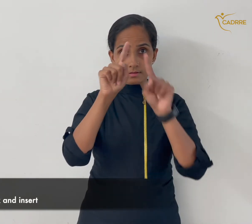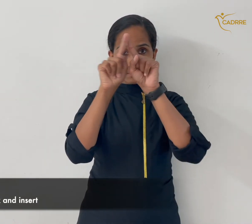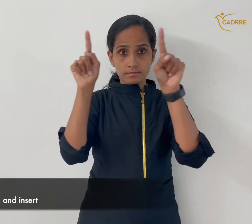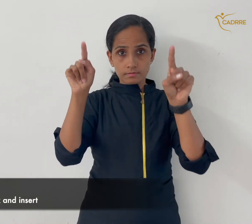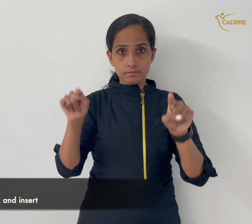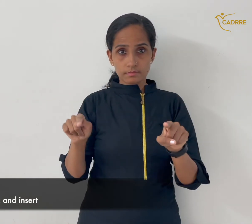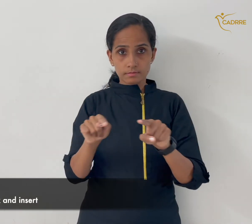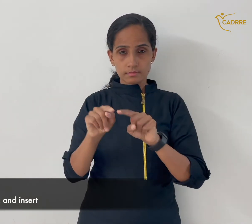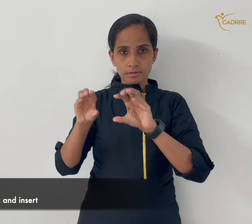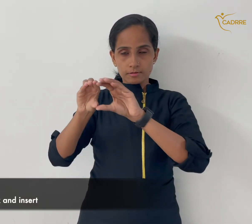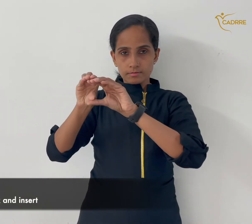floppy disk drive